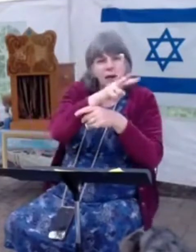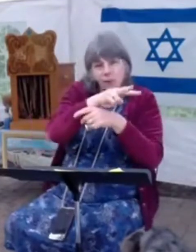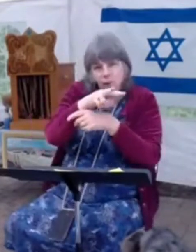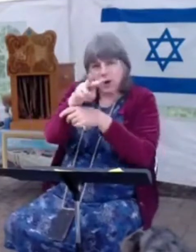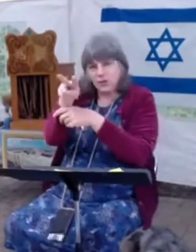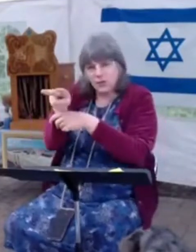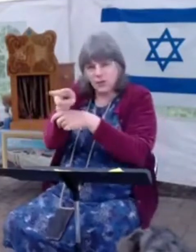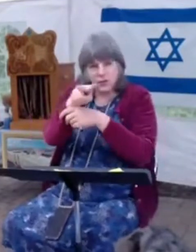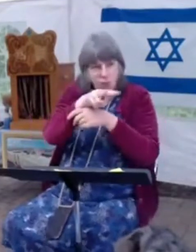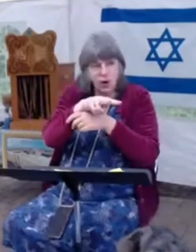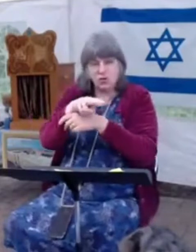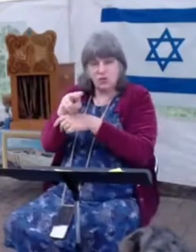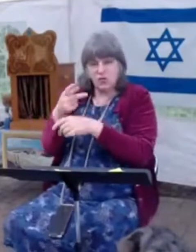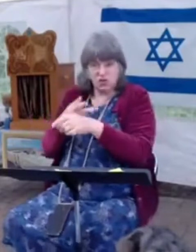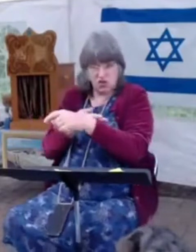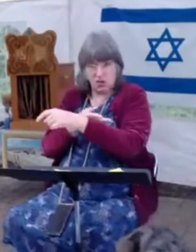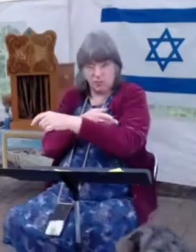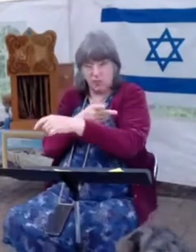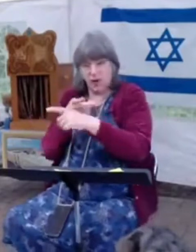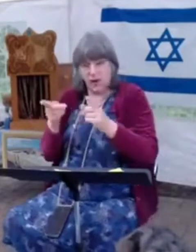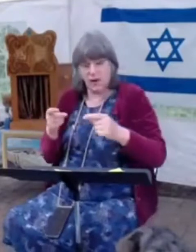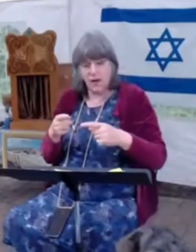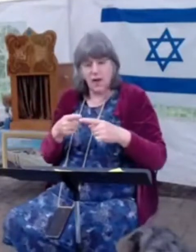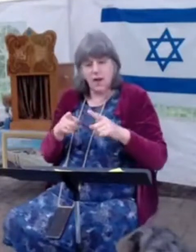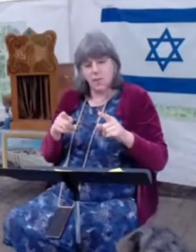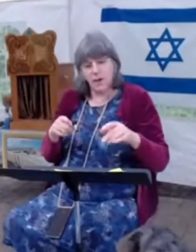This is about 2000 BC.